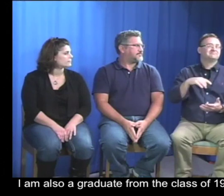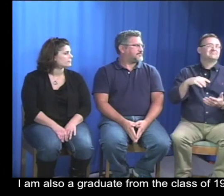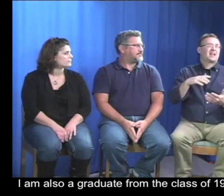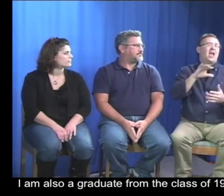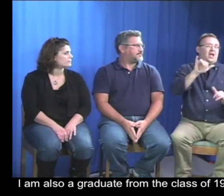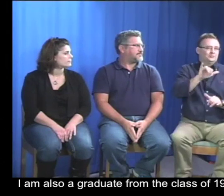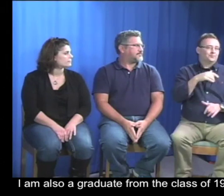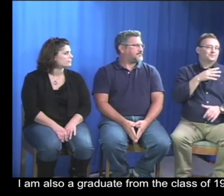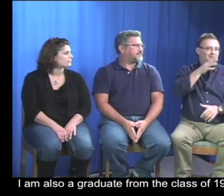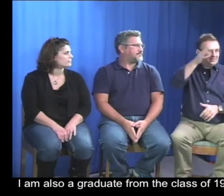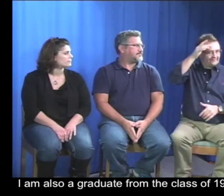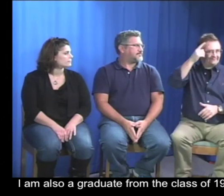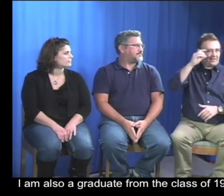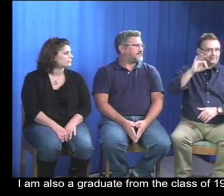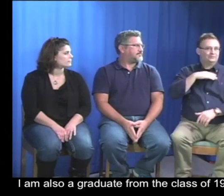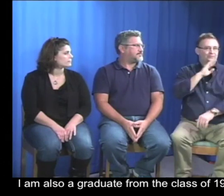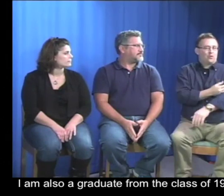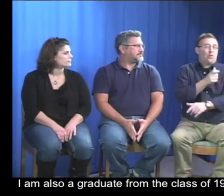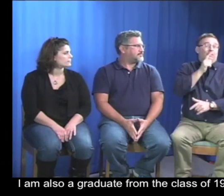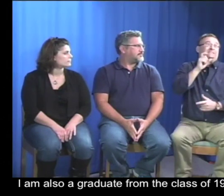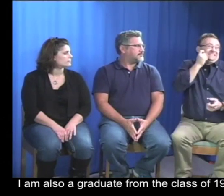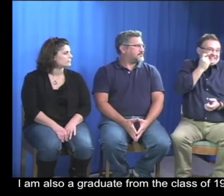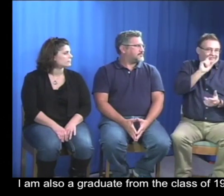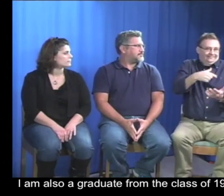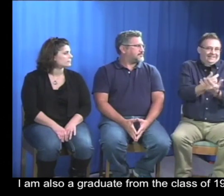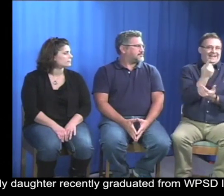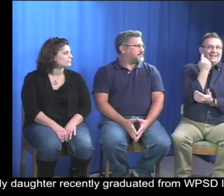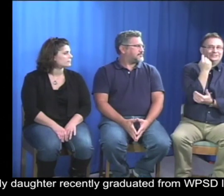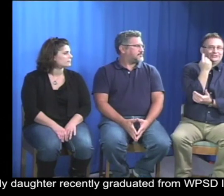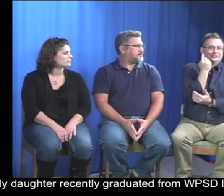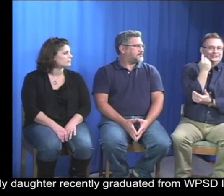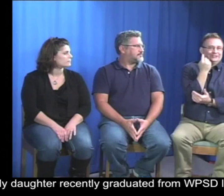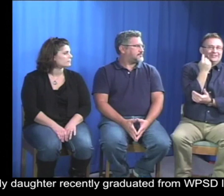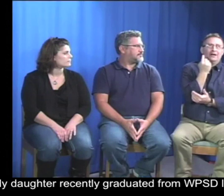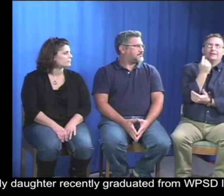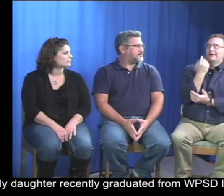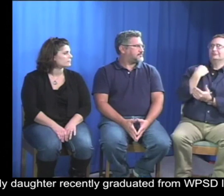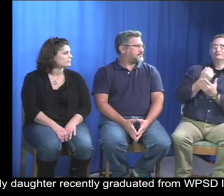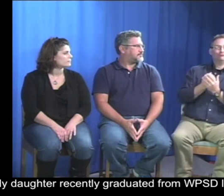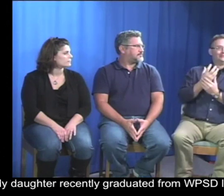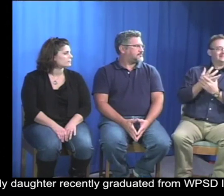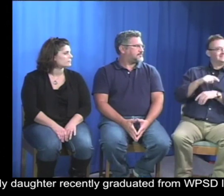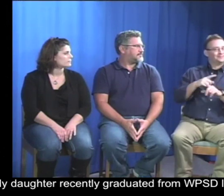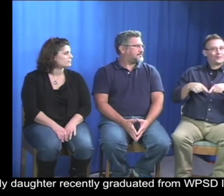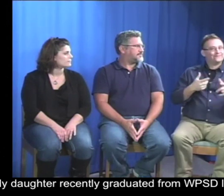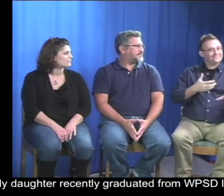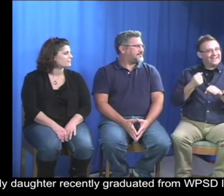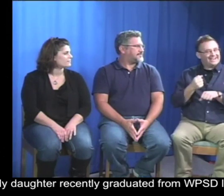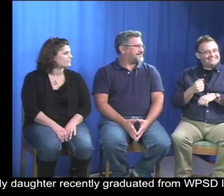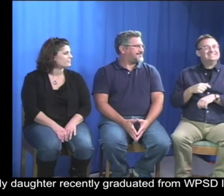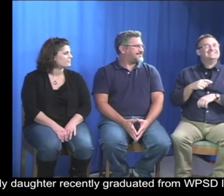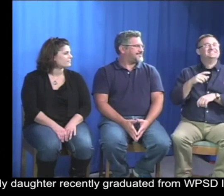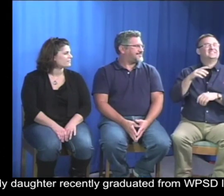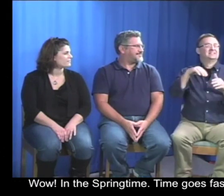from the class of 1988. And my daughter recently graduated WPSD last year. Wow, in the springtime,